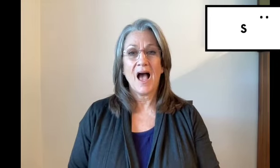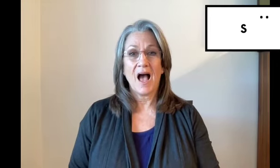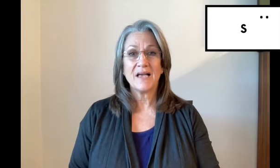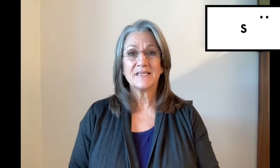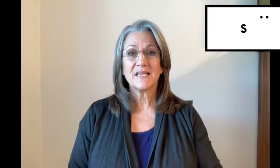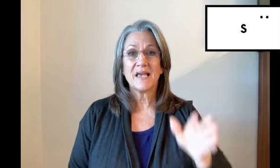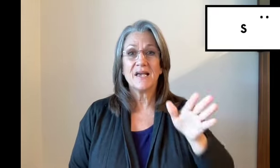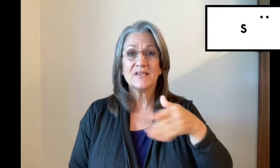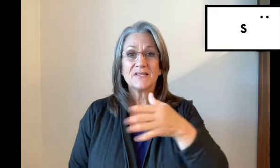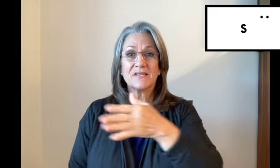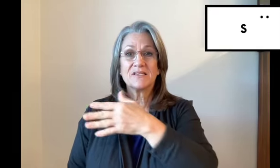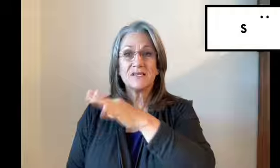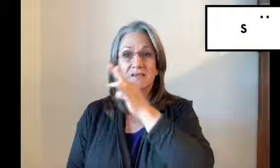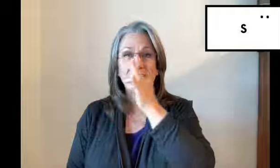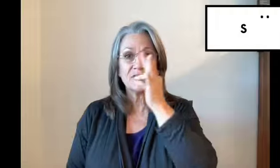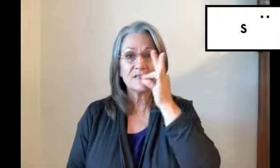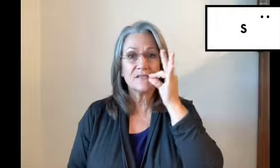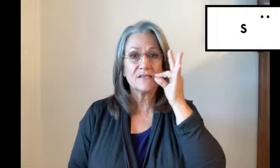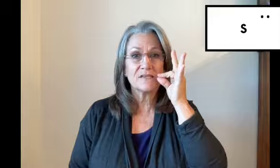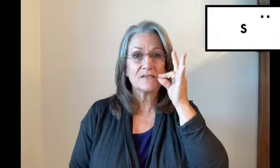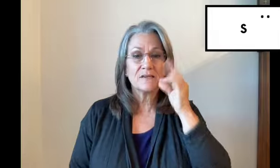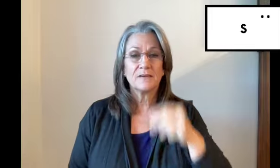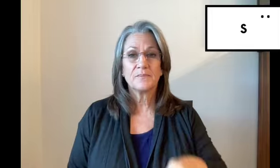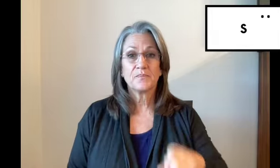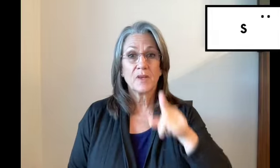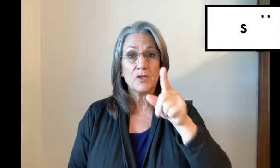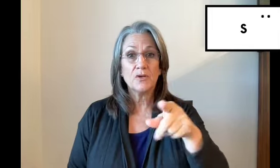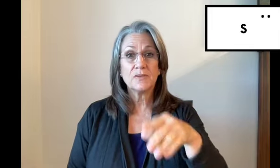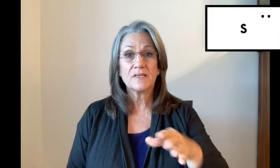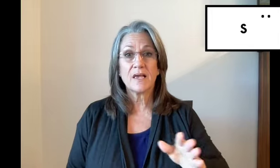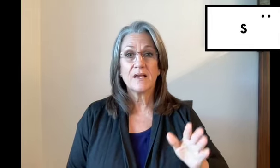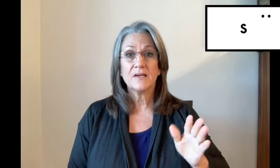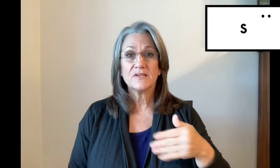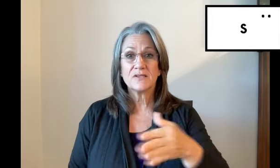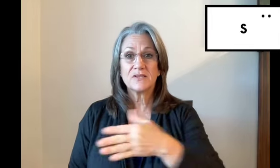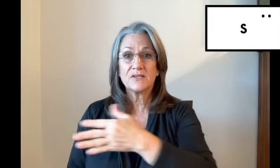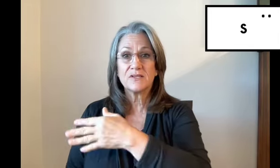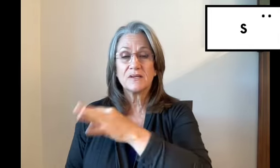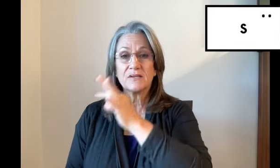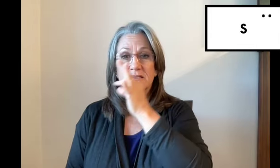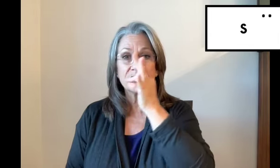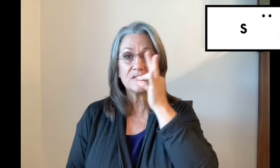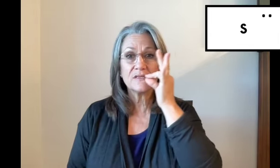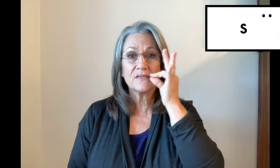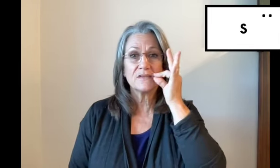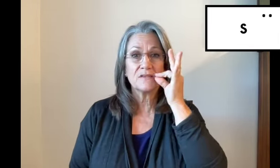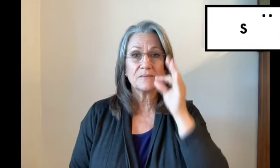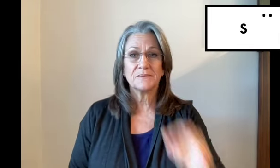I say s, z. You say s, z.